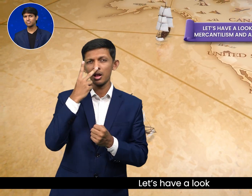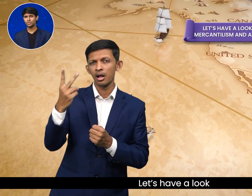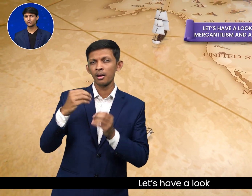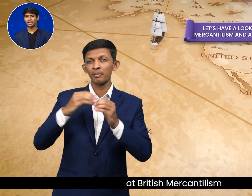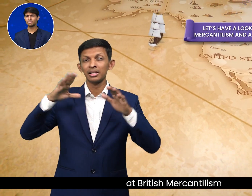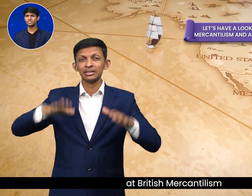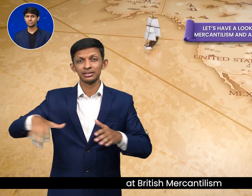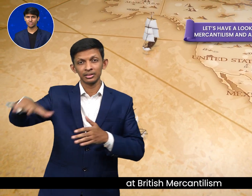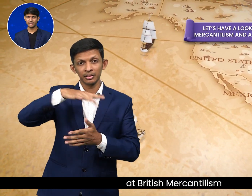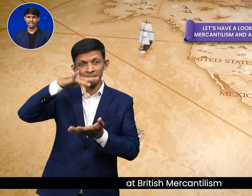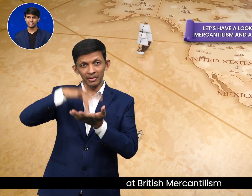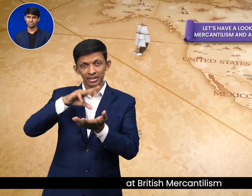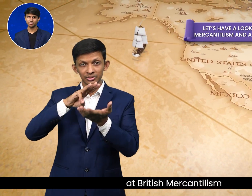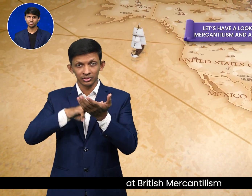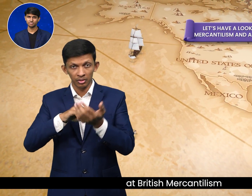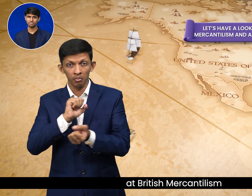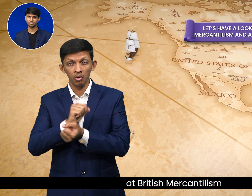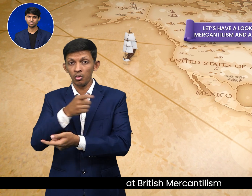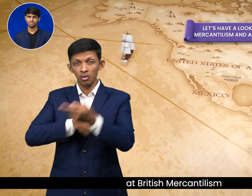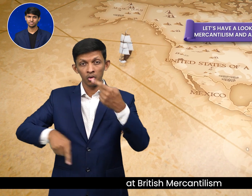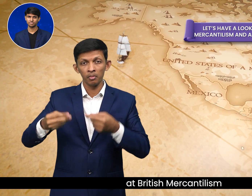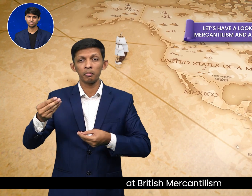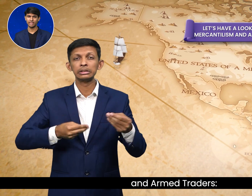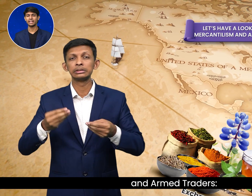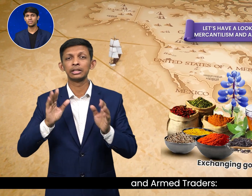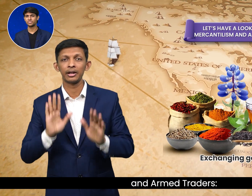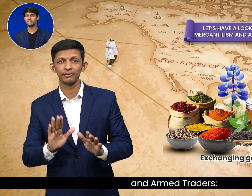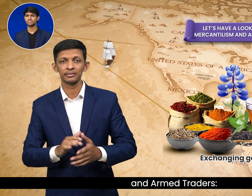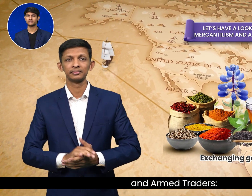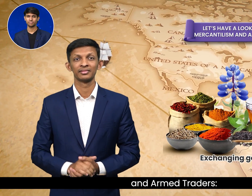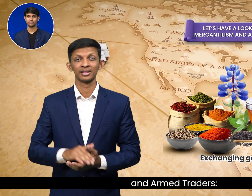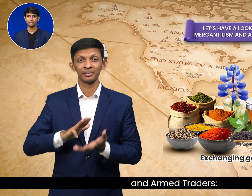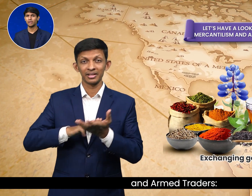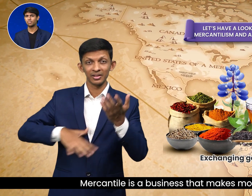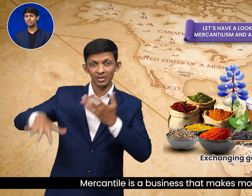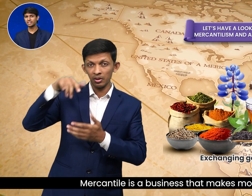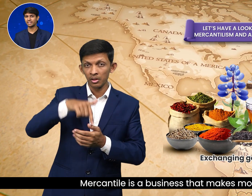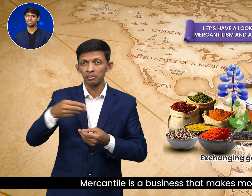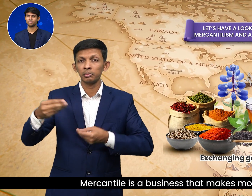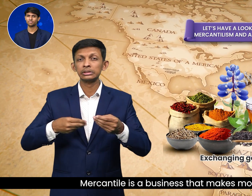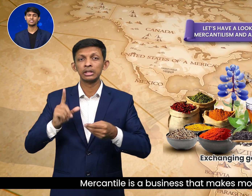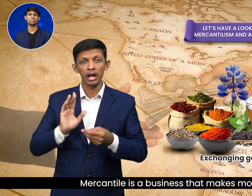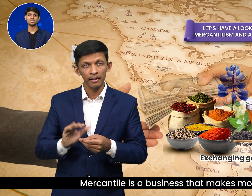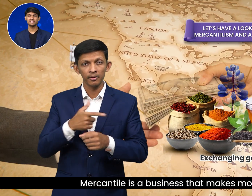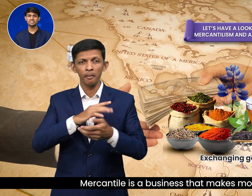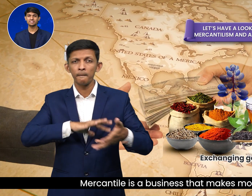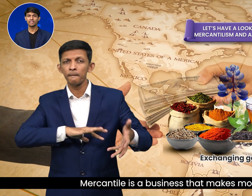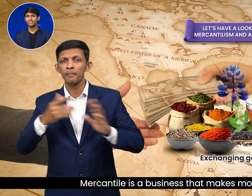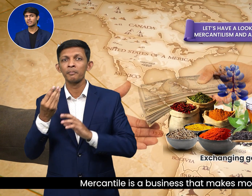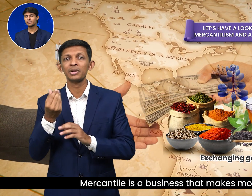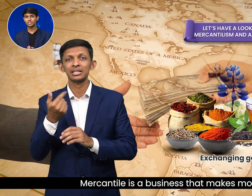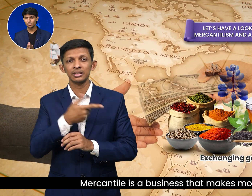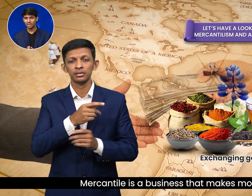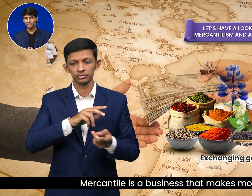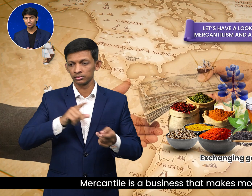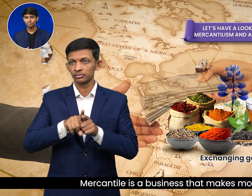Let's have a look at British mercantilism and armed traders. Mercantile is a business